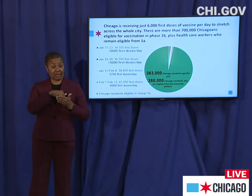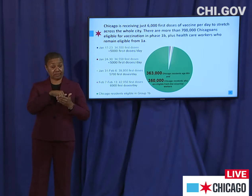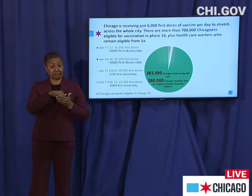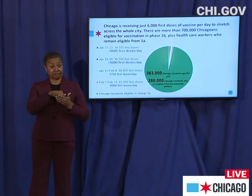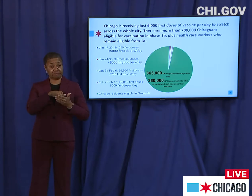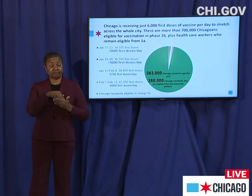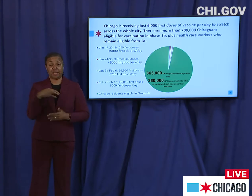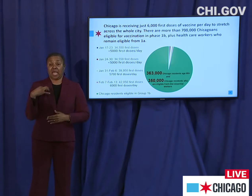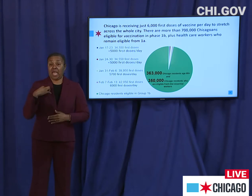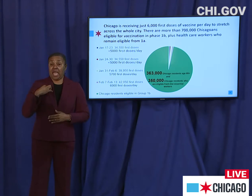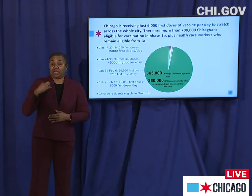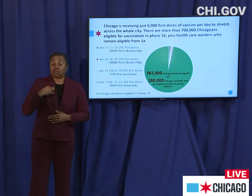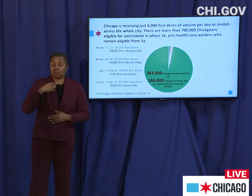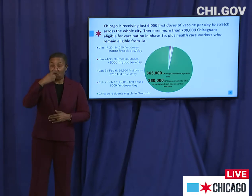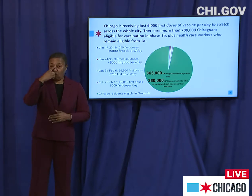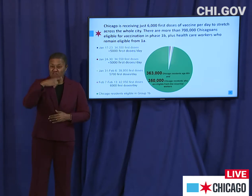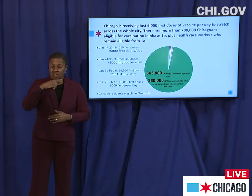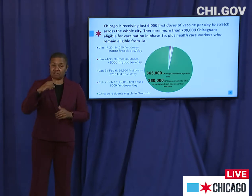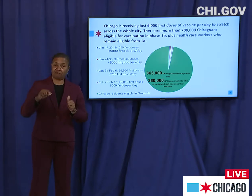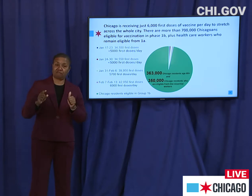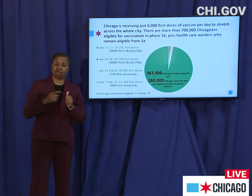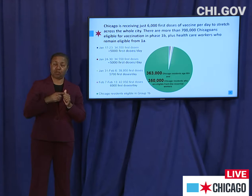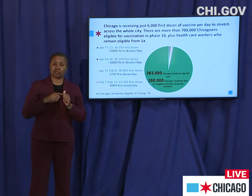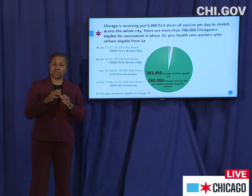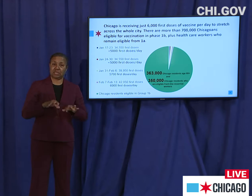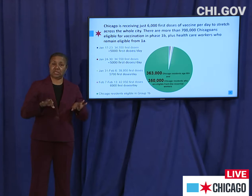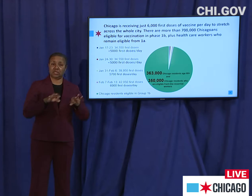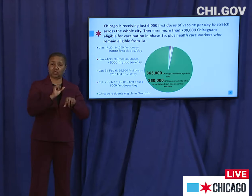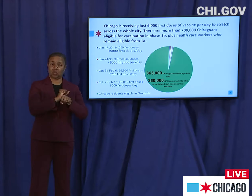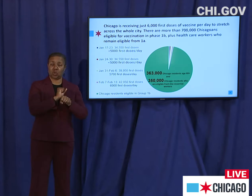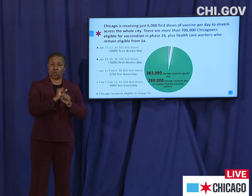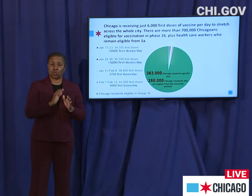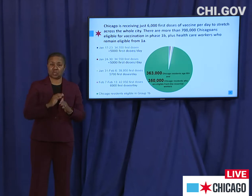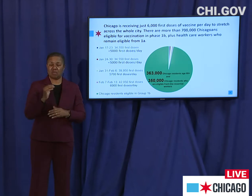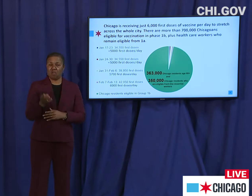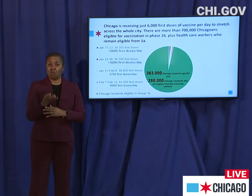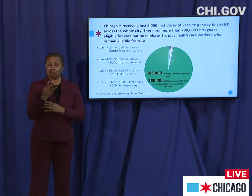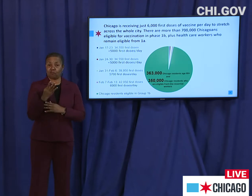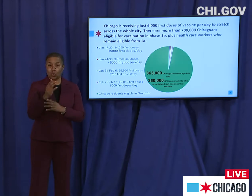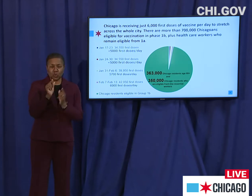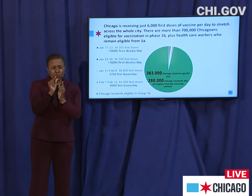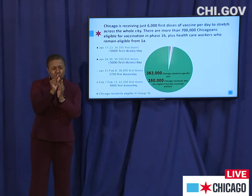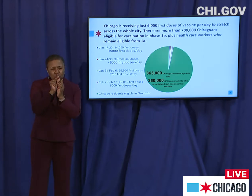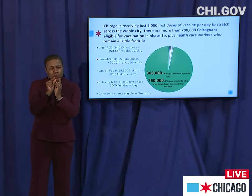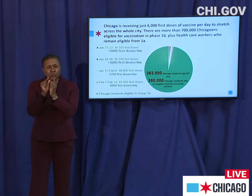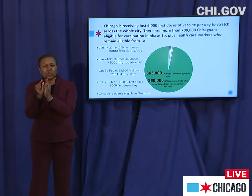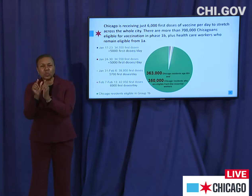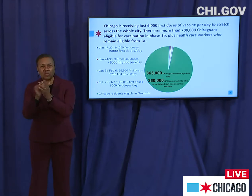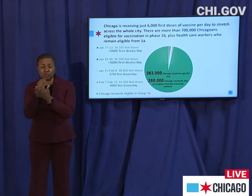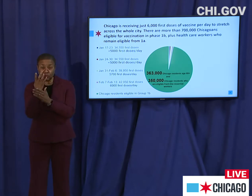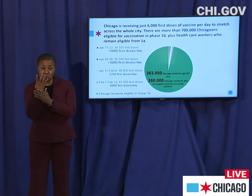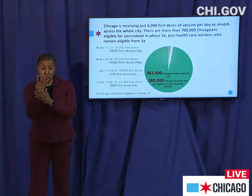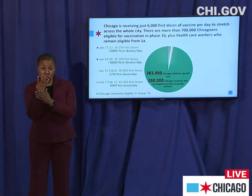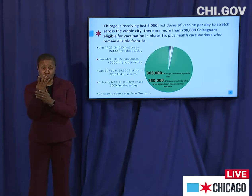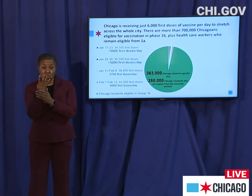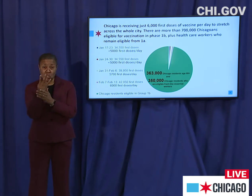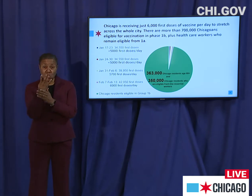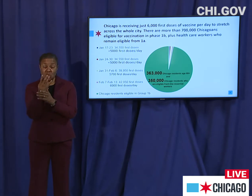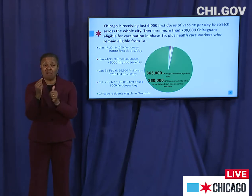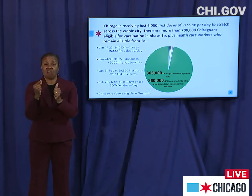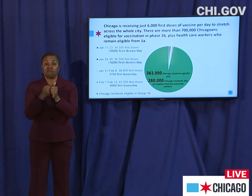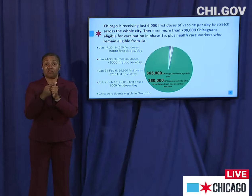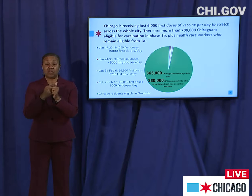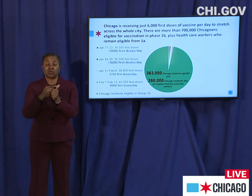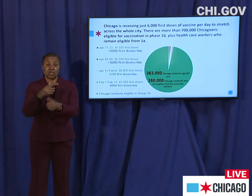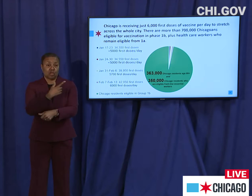are those eligible frontline essential workers. And those four little pieces of the pie are the first